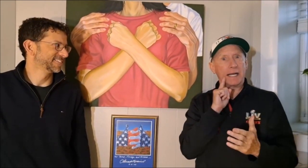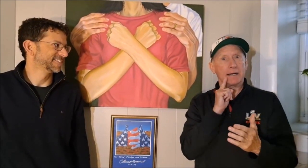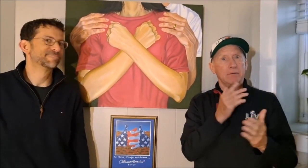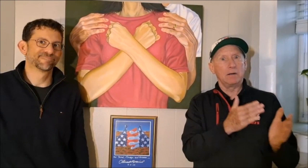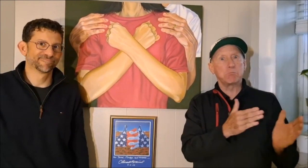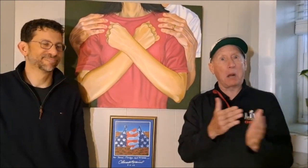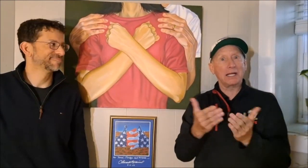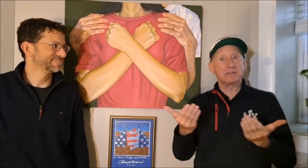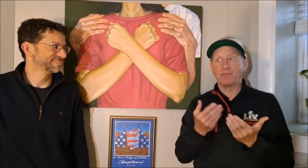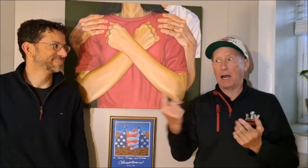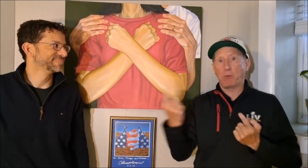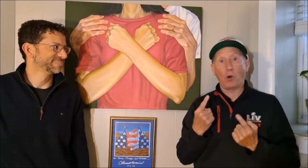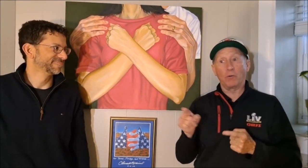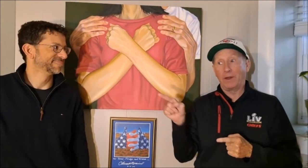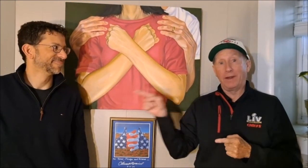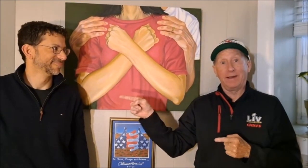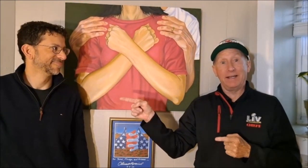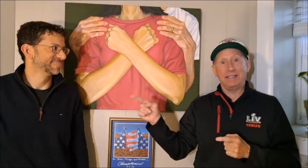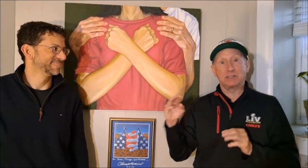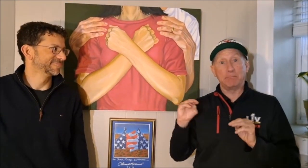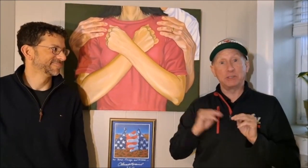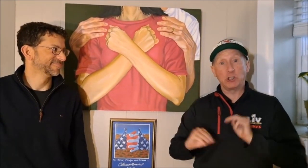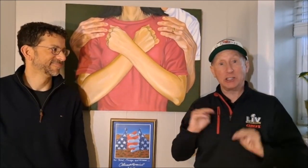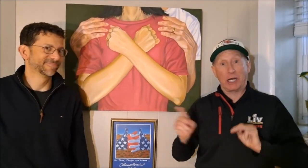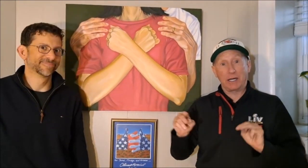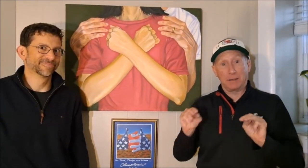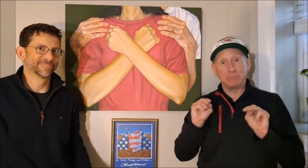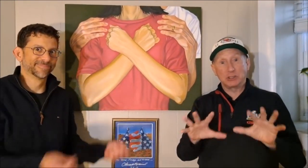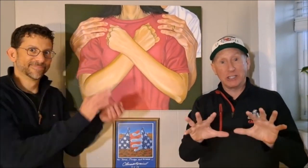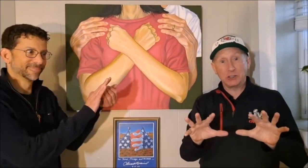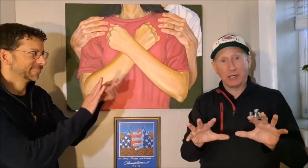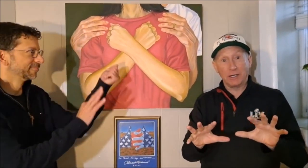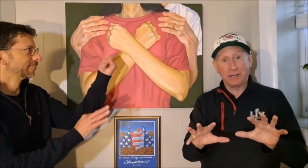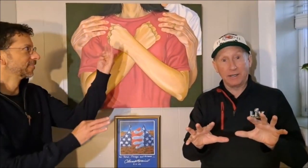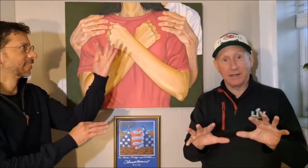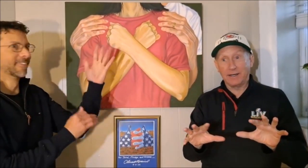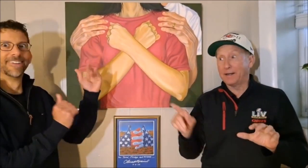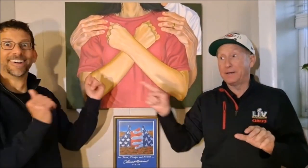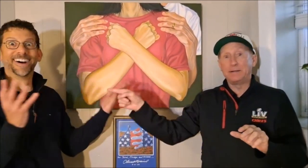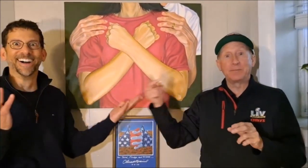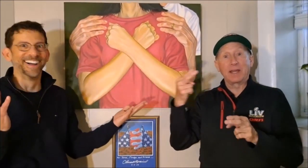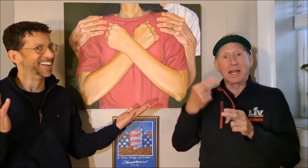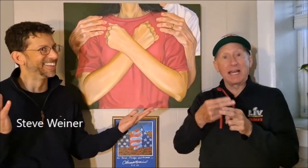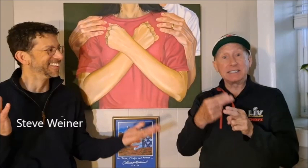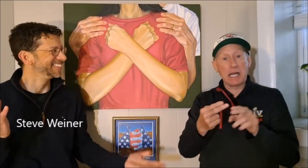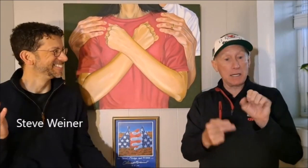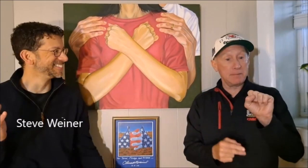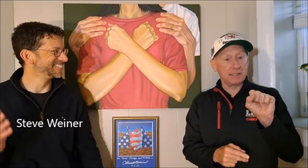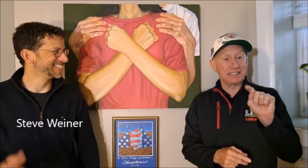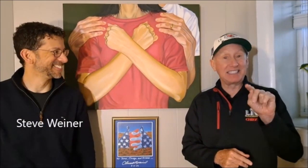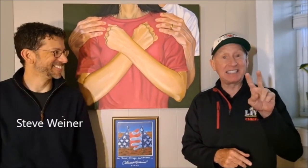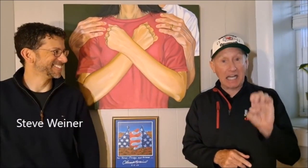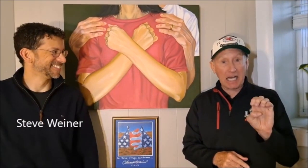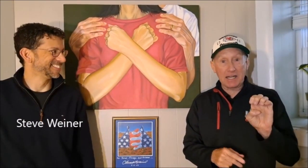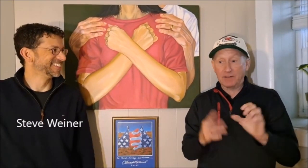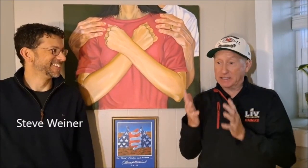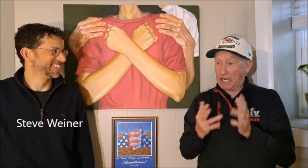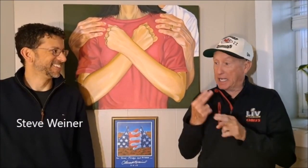Deaf, playing the five boys. He's a magician. His name is Steve, it's my